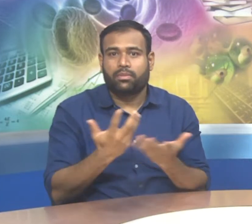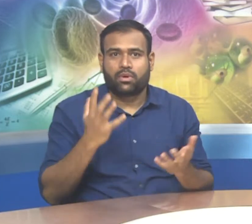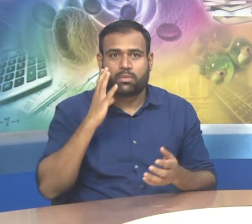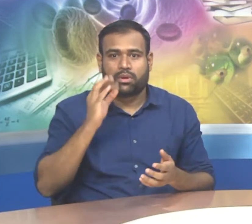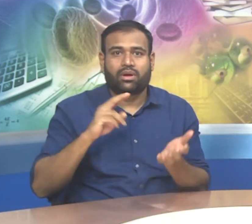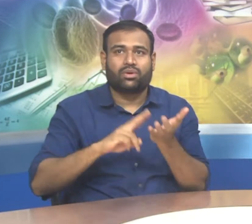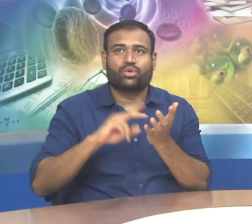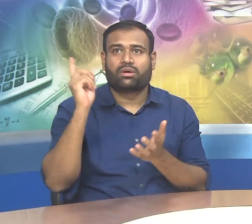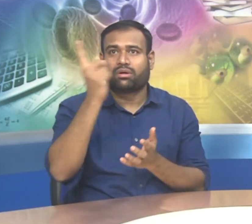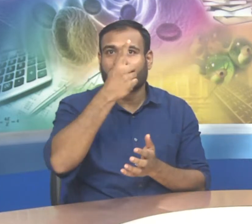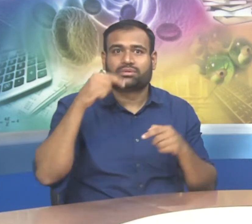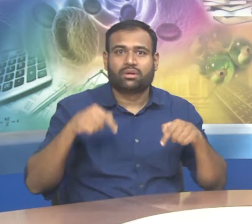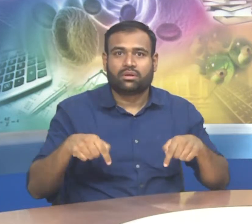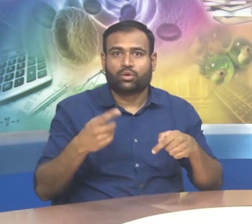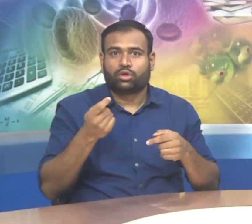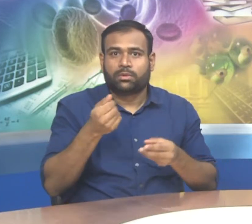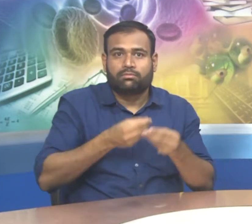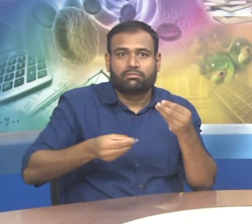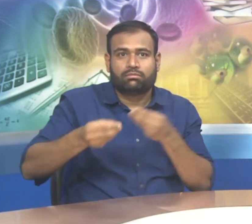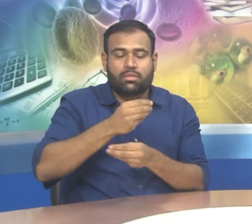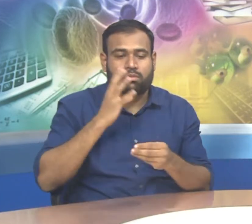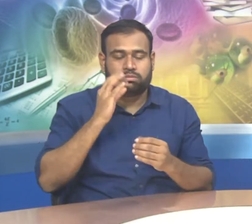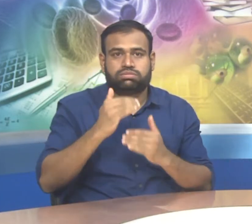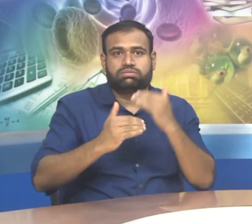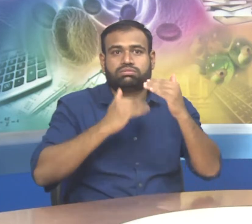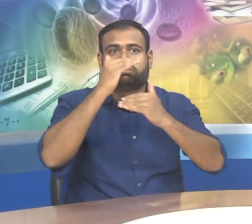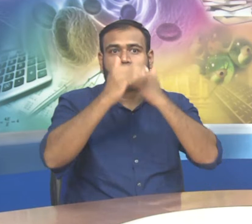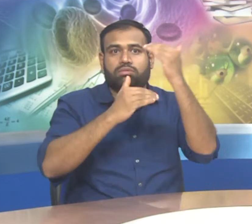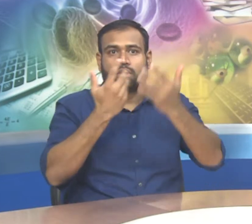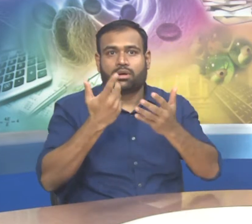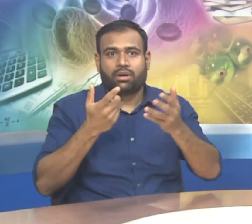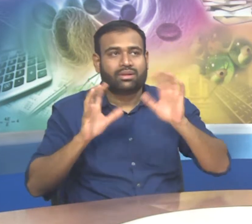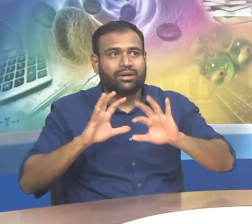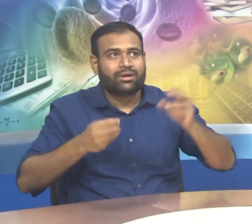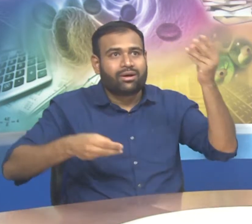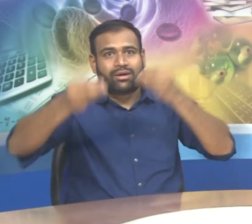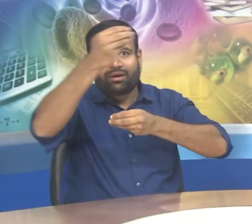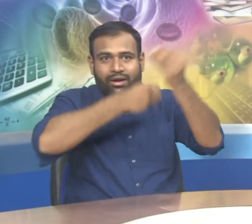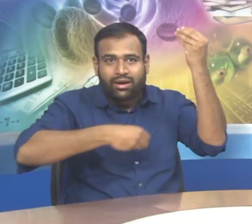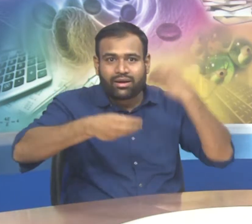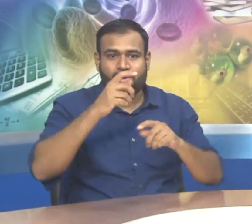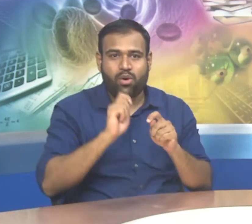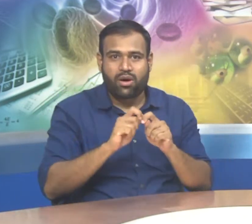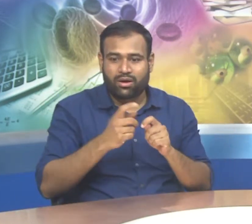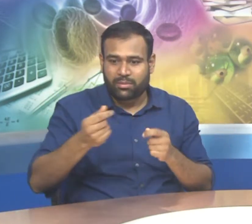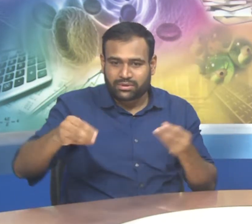And it also helps in the national development by providing credit to farmers